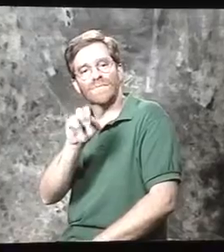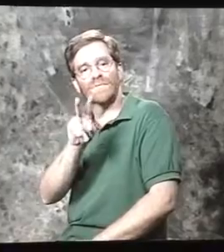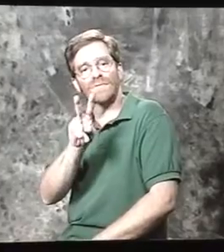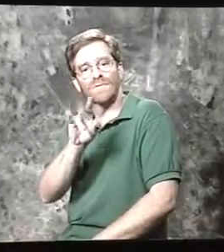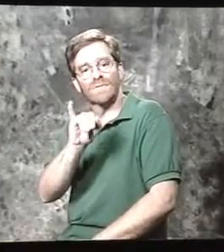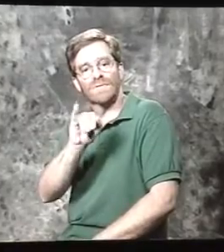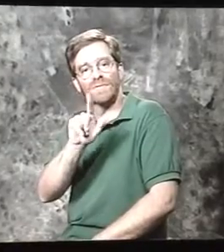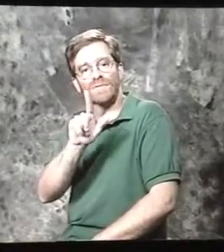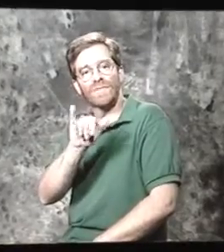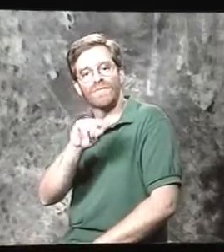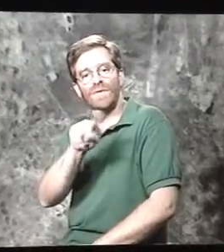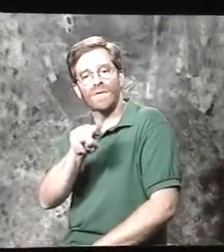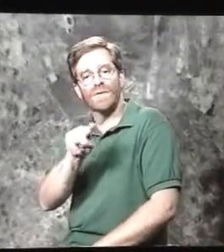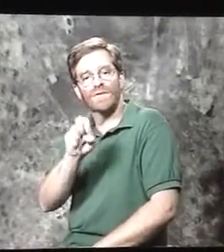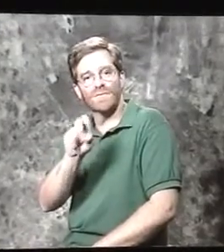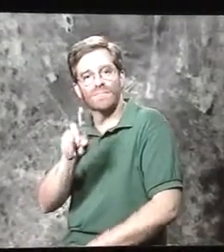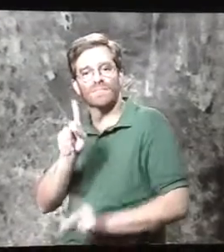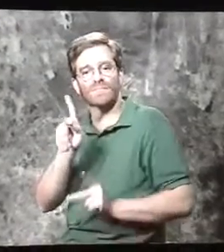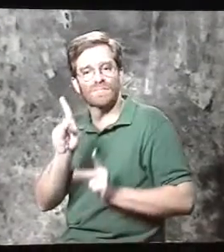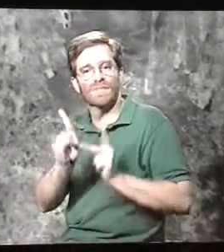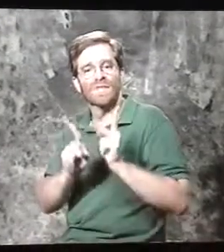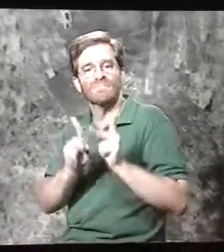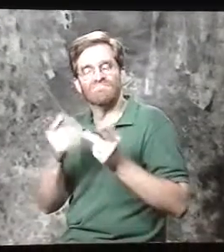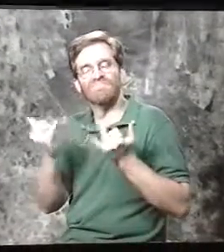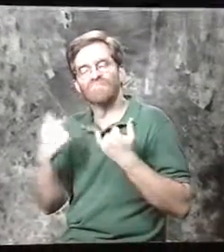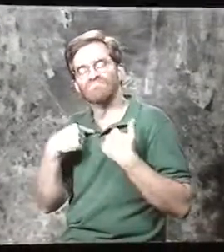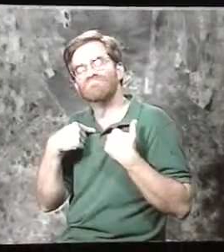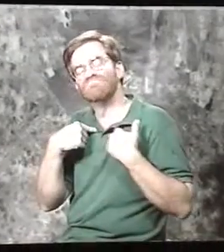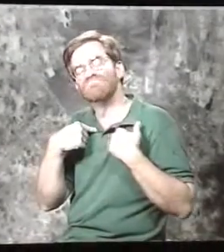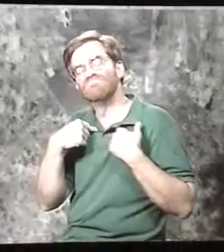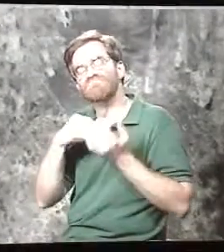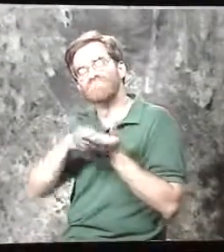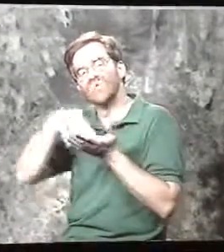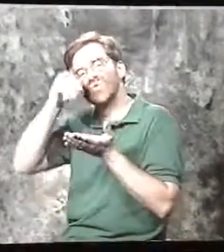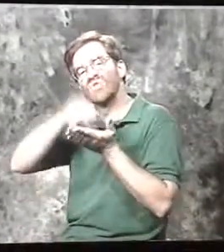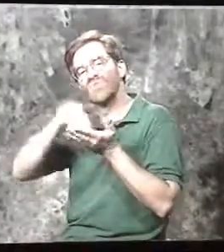miscommunication. And I realized you two sitting in that room, talking to each other, you were civilized